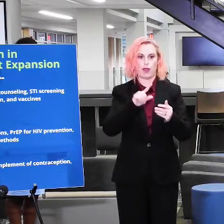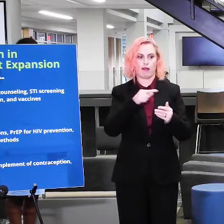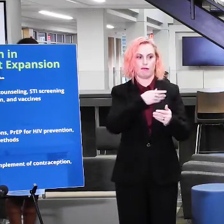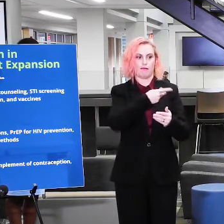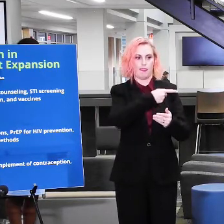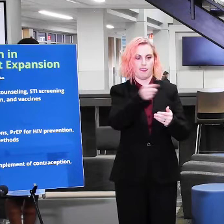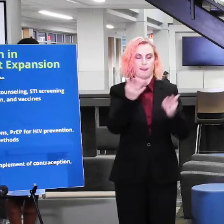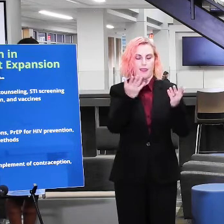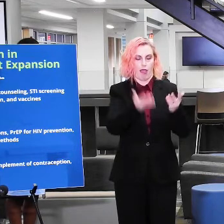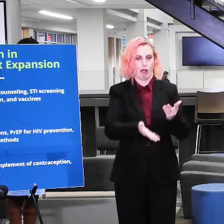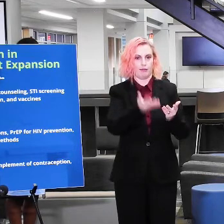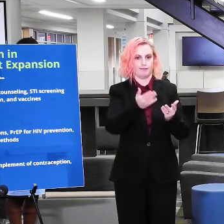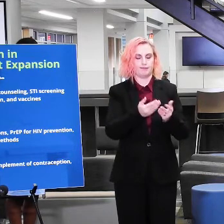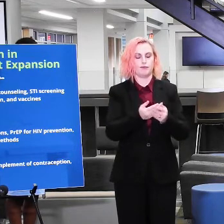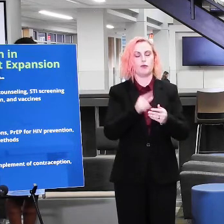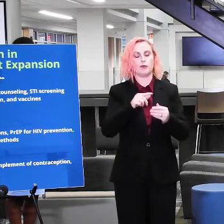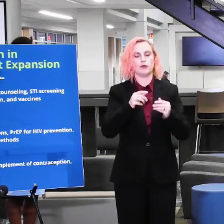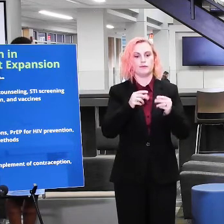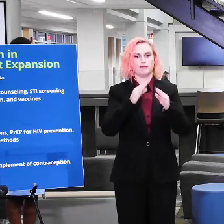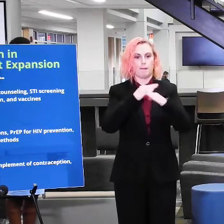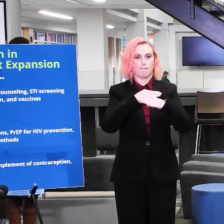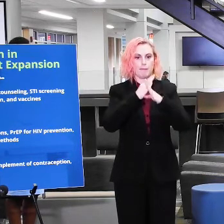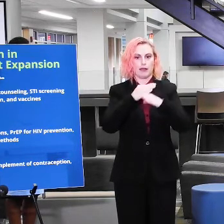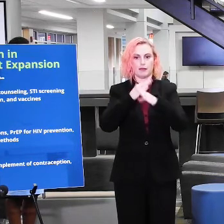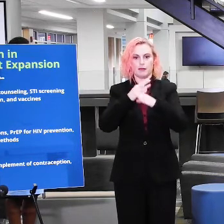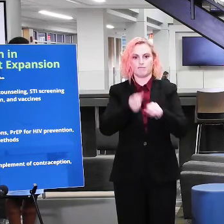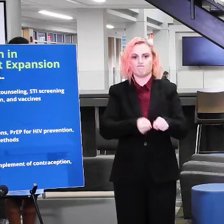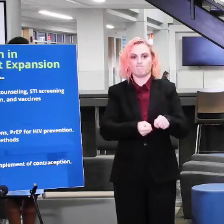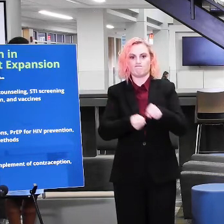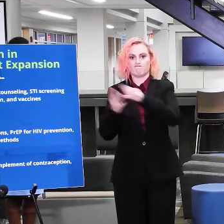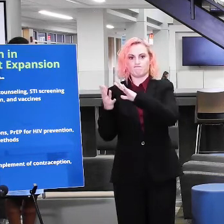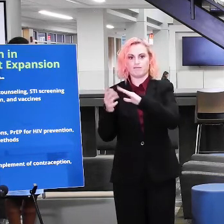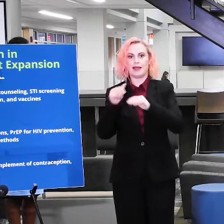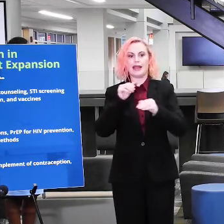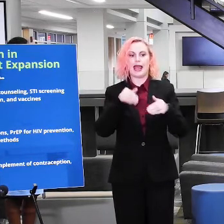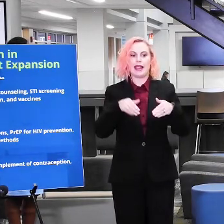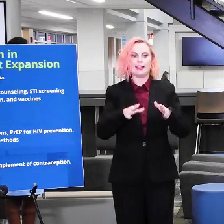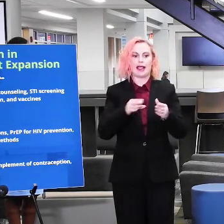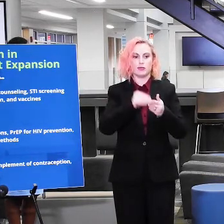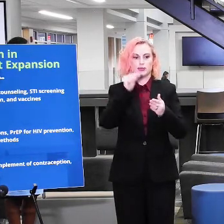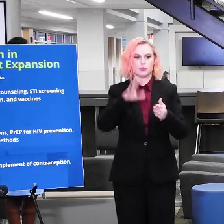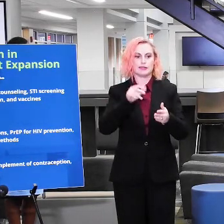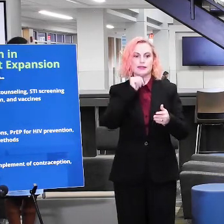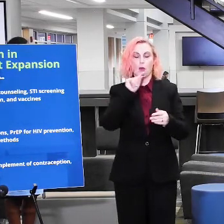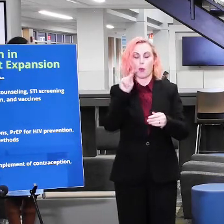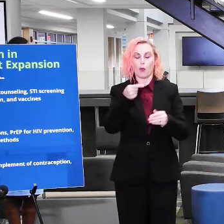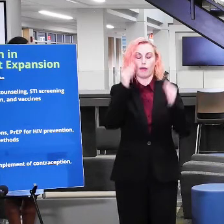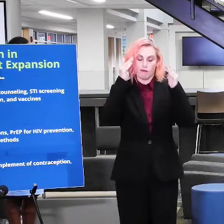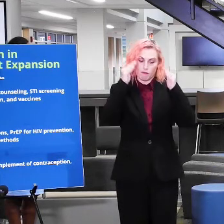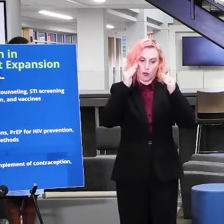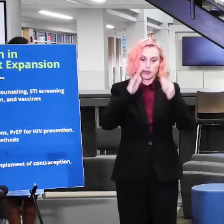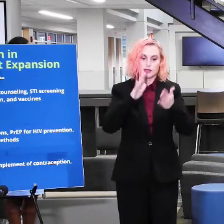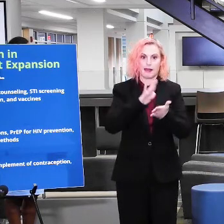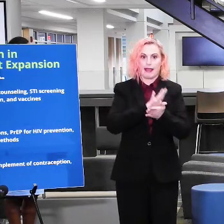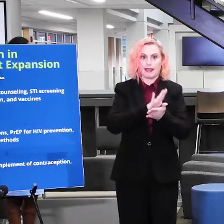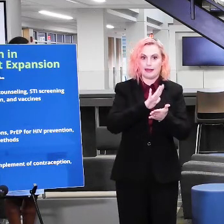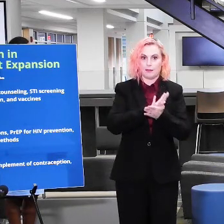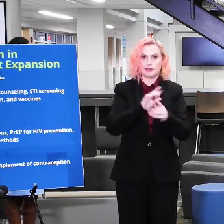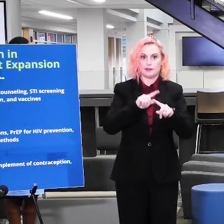We're going to be able to break down barriers and allow students to not only focus on their academics, but